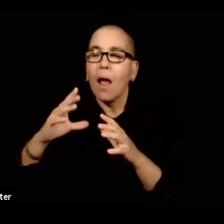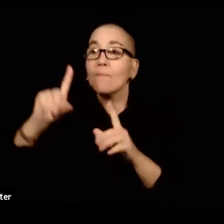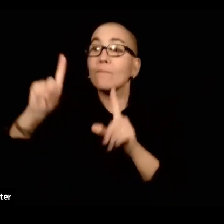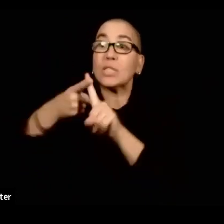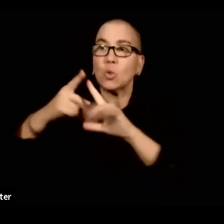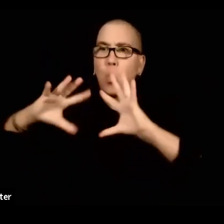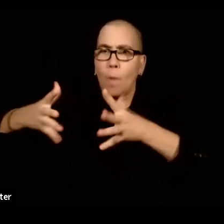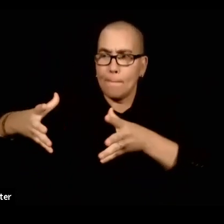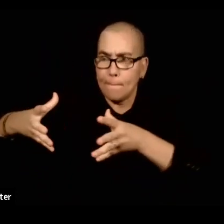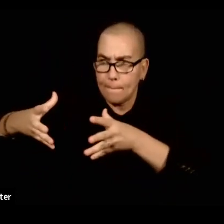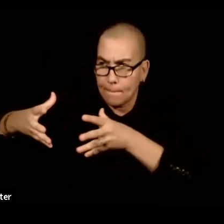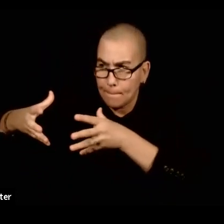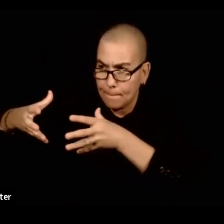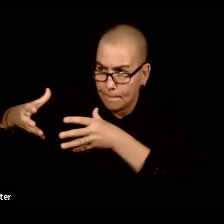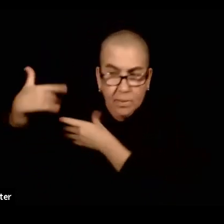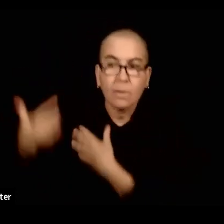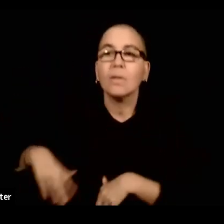that will be the case.